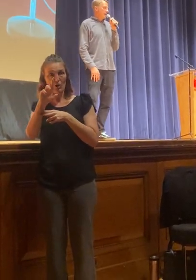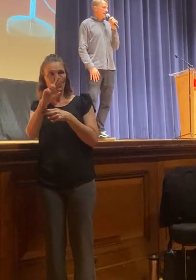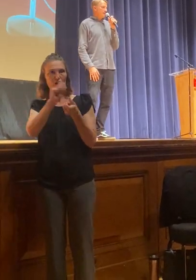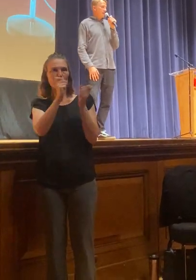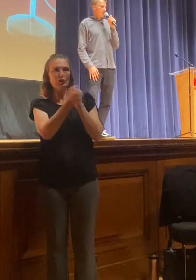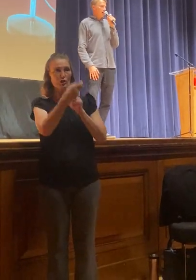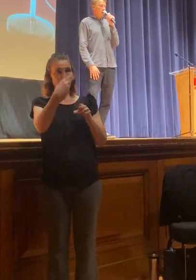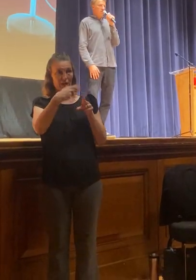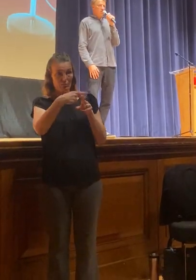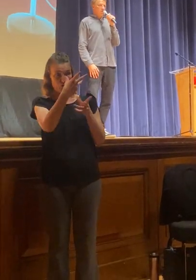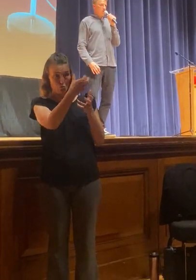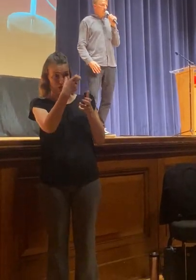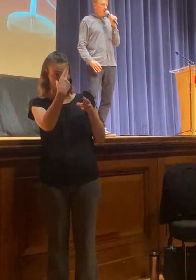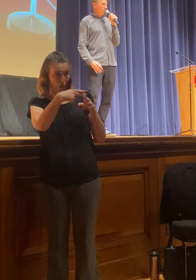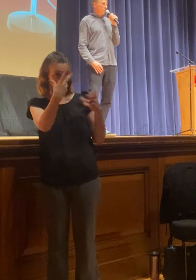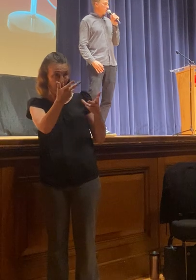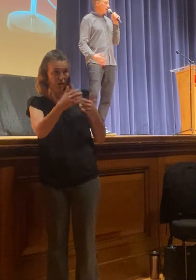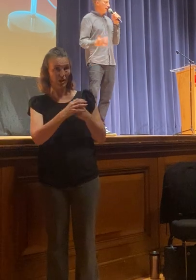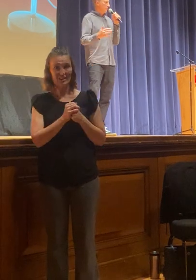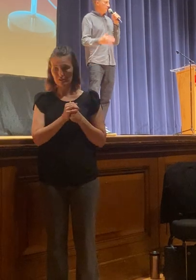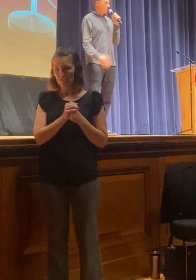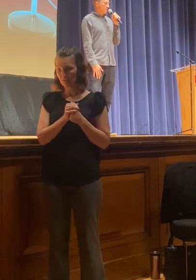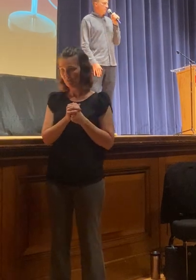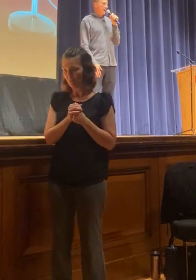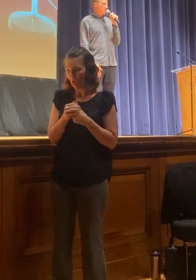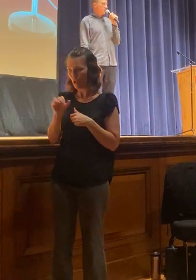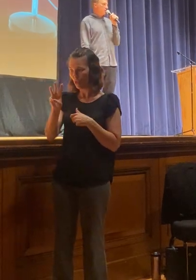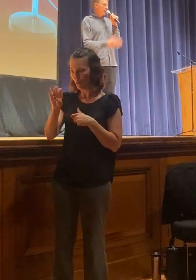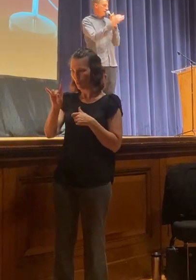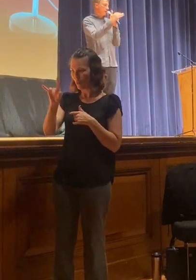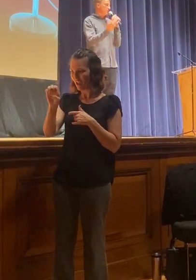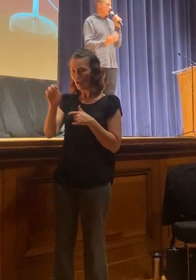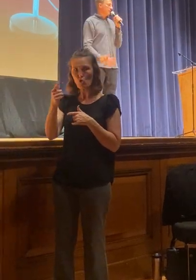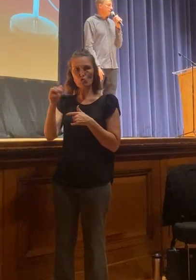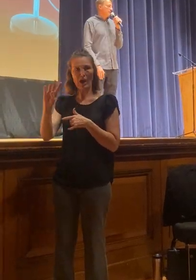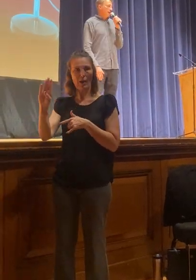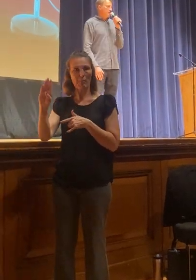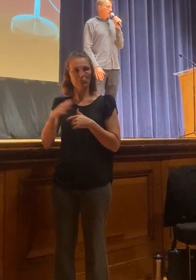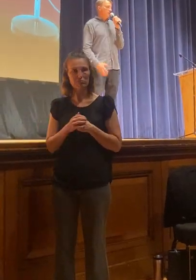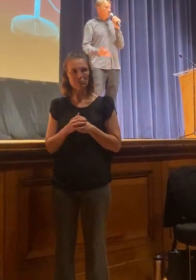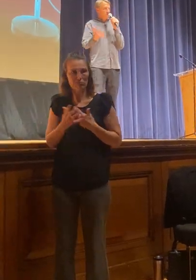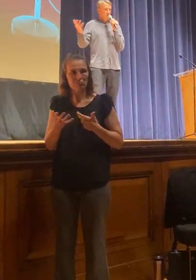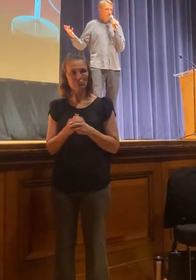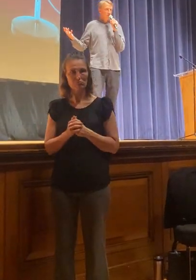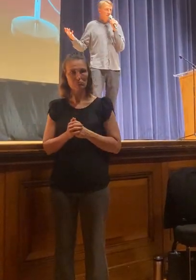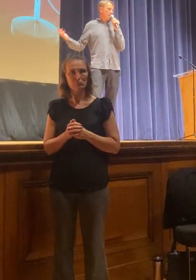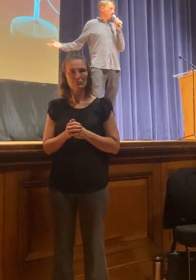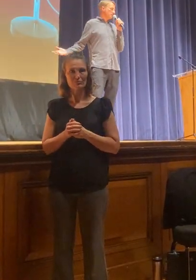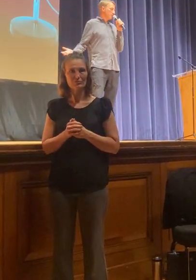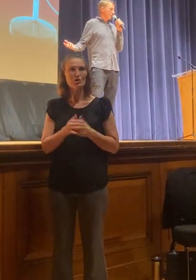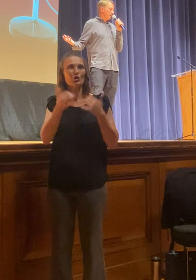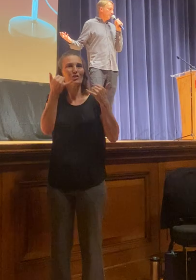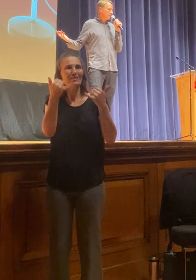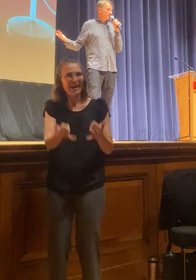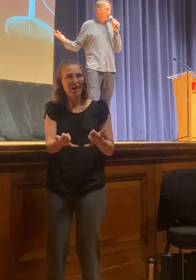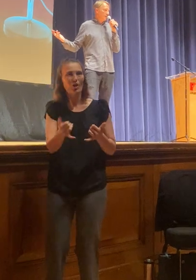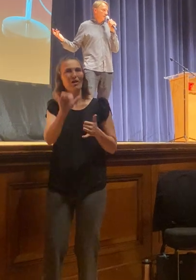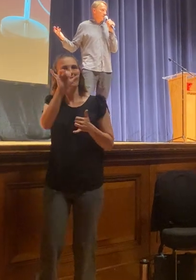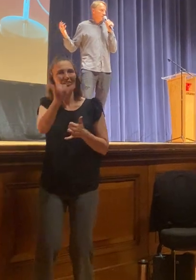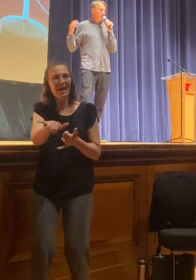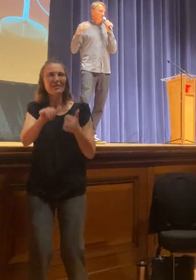And he said, oh, uh, Weddle Grab, that would be cool, that's what he wrote to me, and so, it's now, was a Weddle Grab.